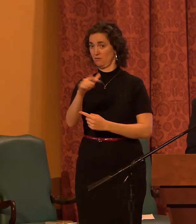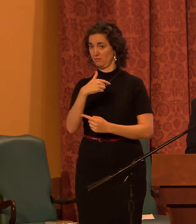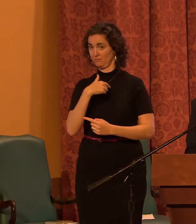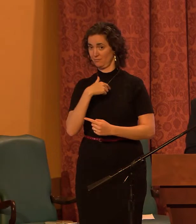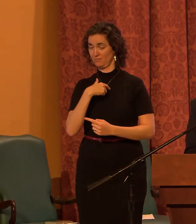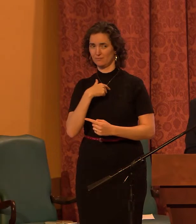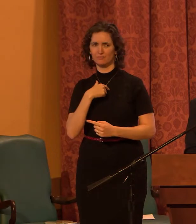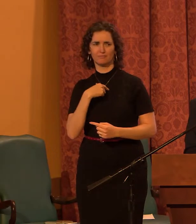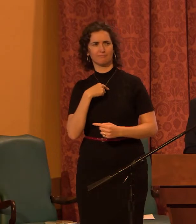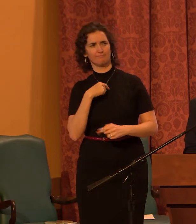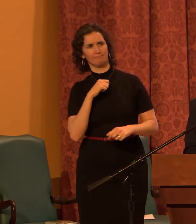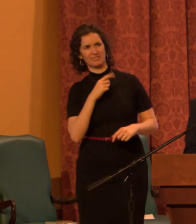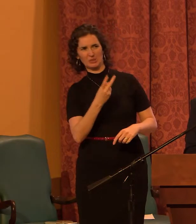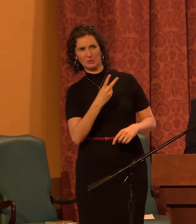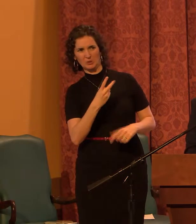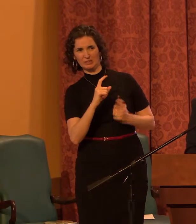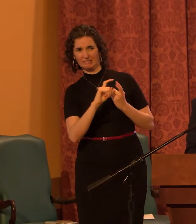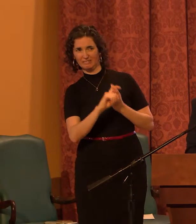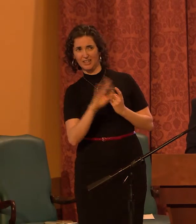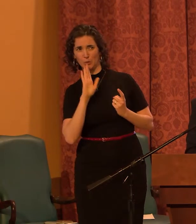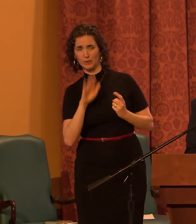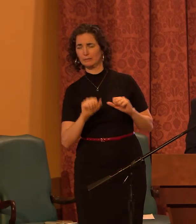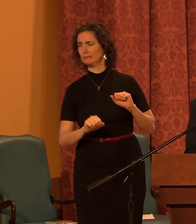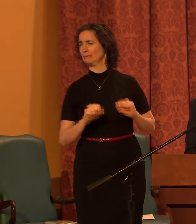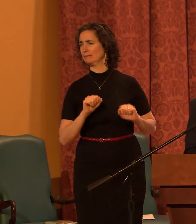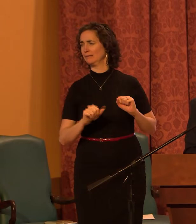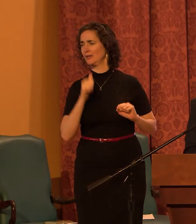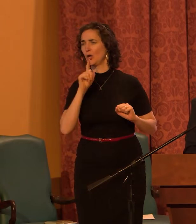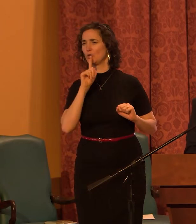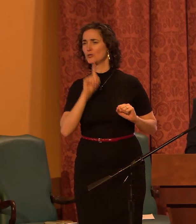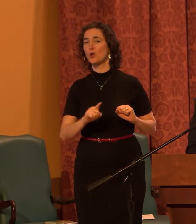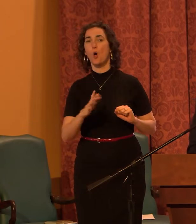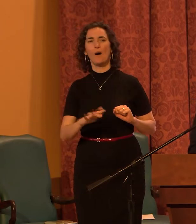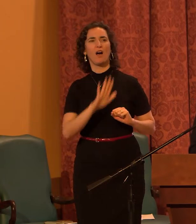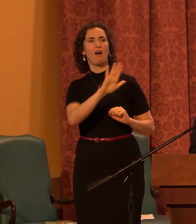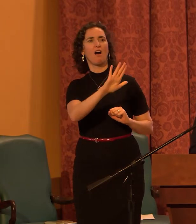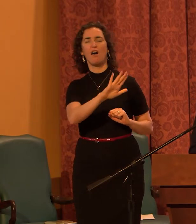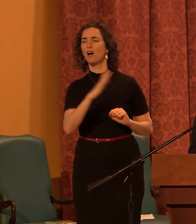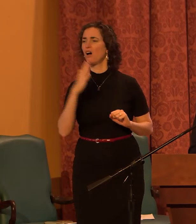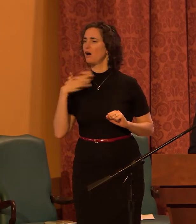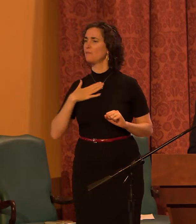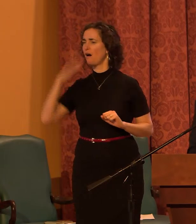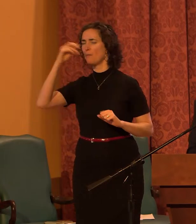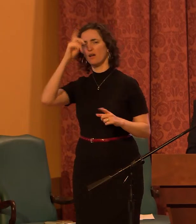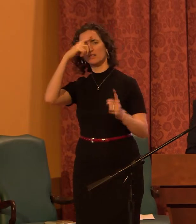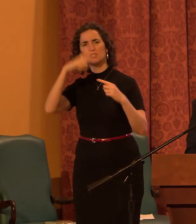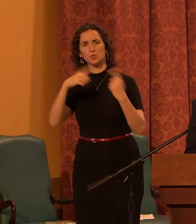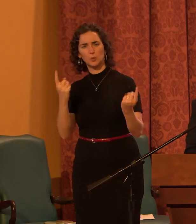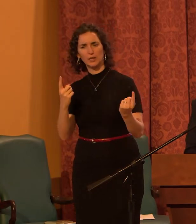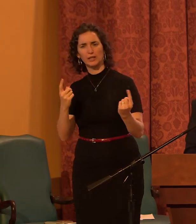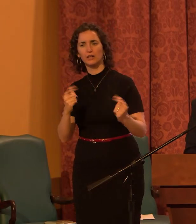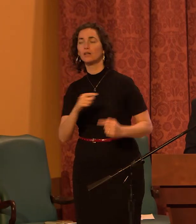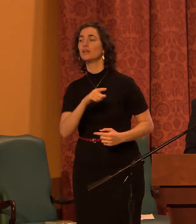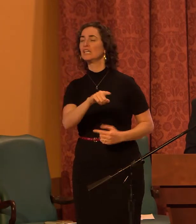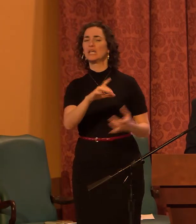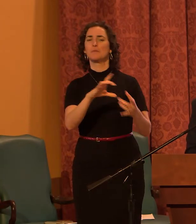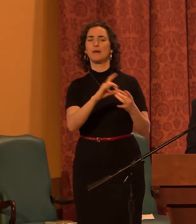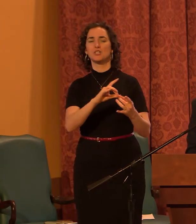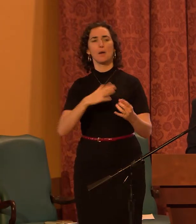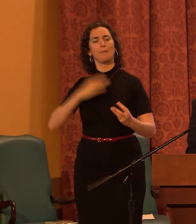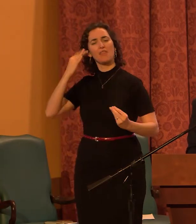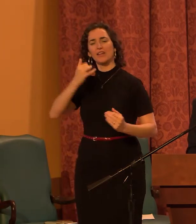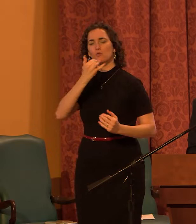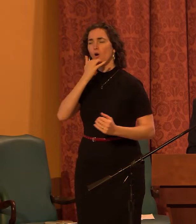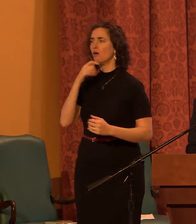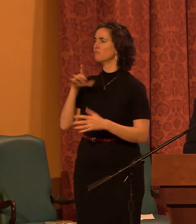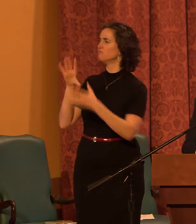I wasn't sure that we were going to get along well at all because he disagreed with me. And he also pointed out the error of my